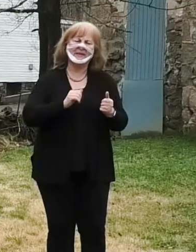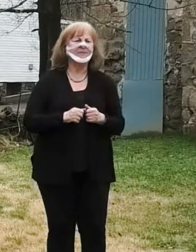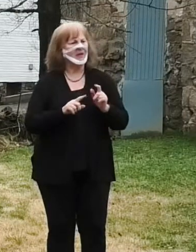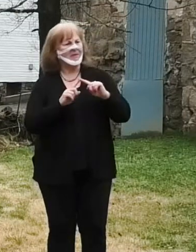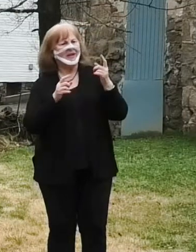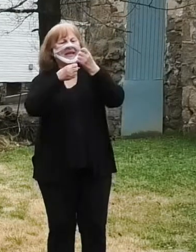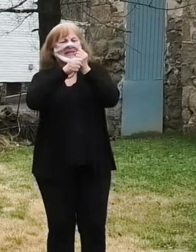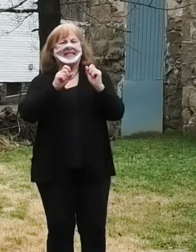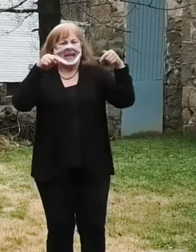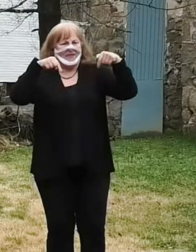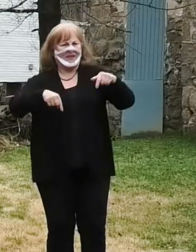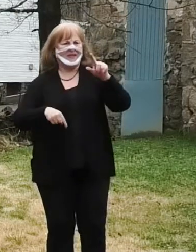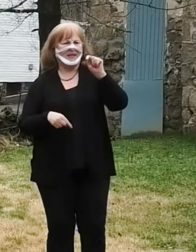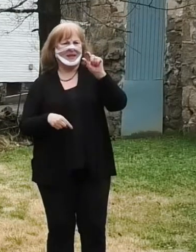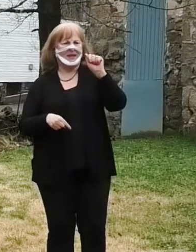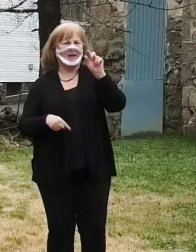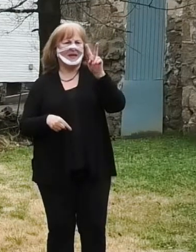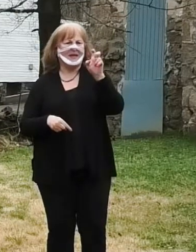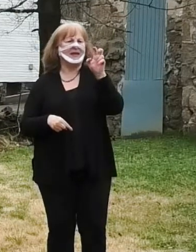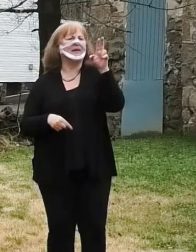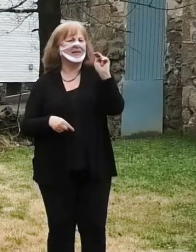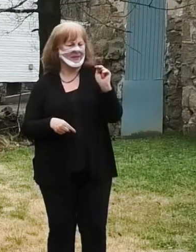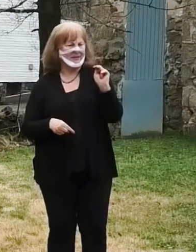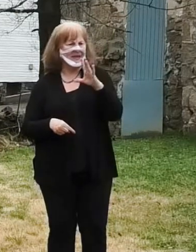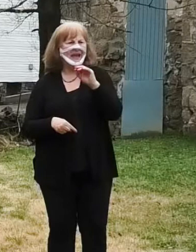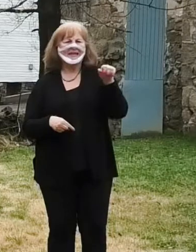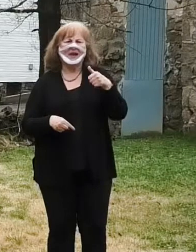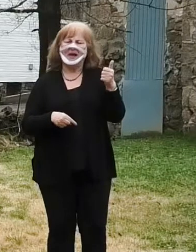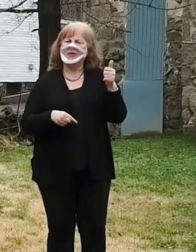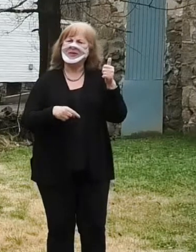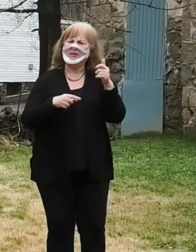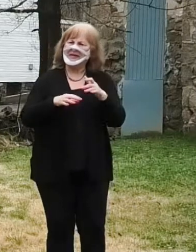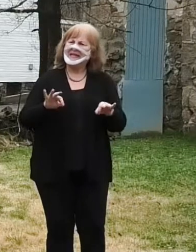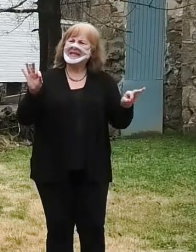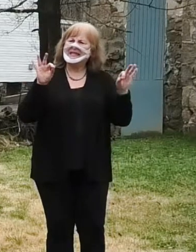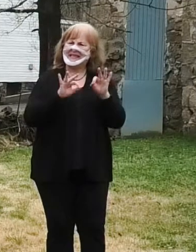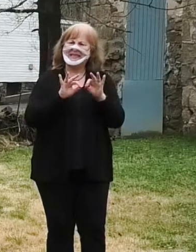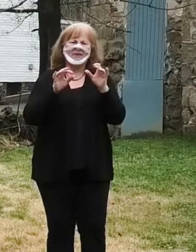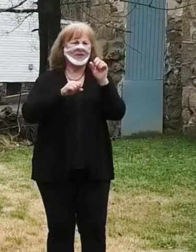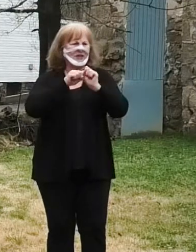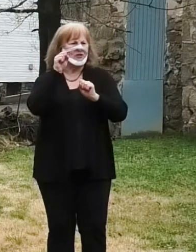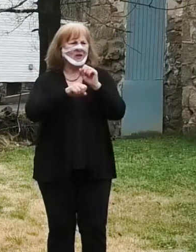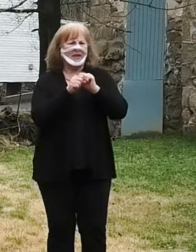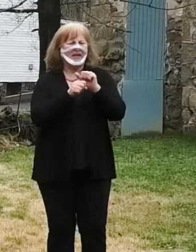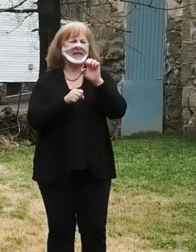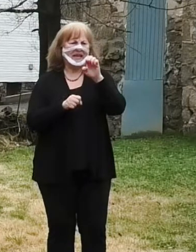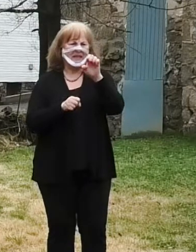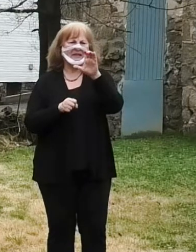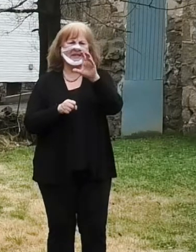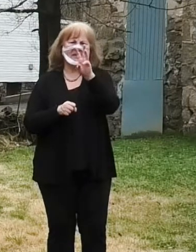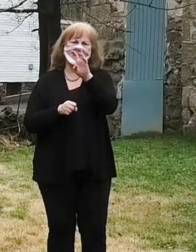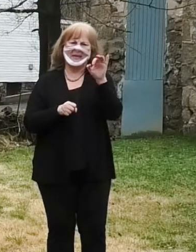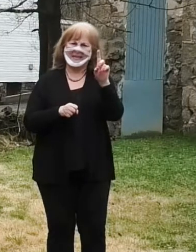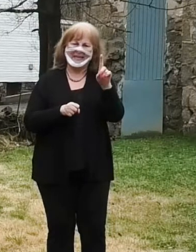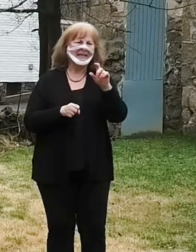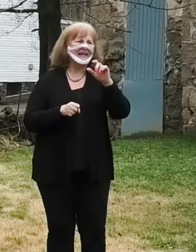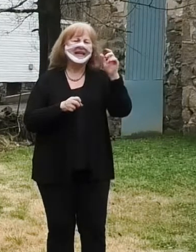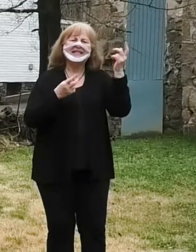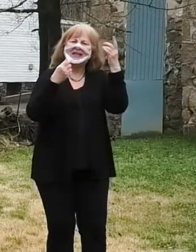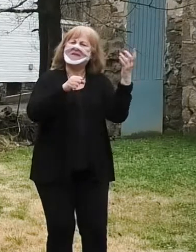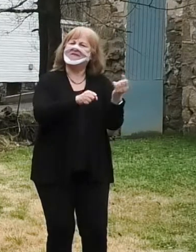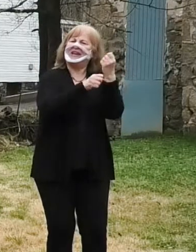But saving this tavern and several other significant structures in Ellicott City's West End isn't just a victory for